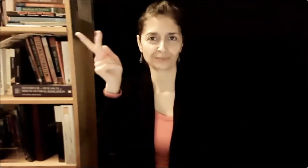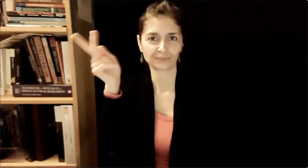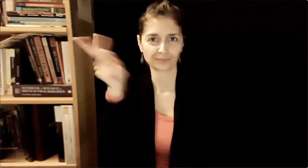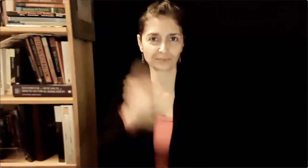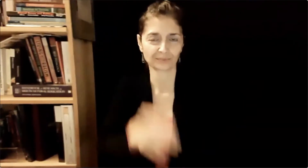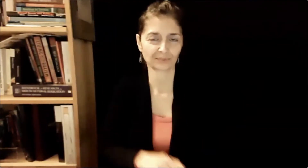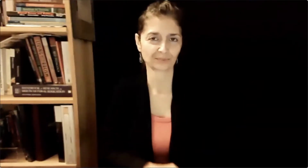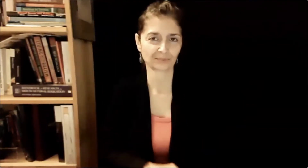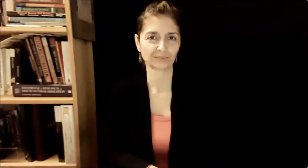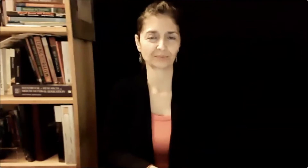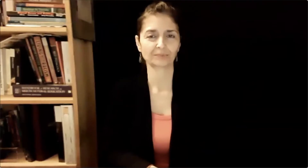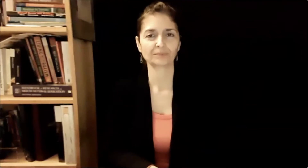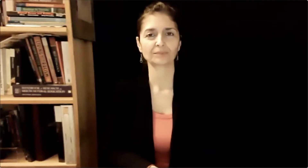parents.